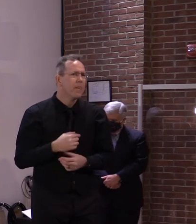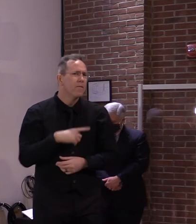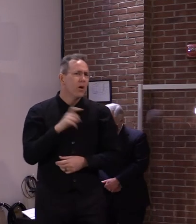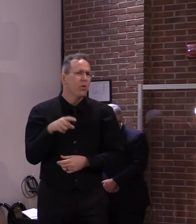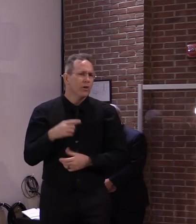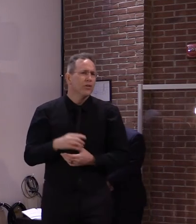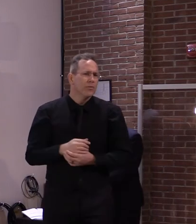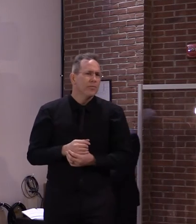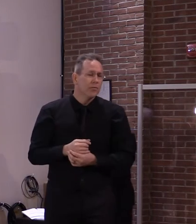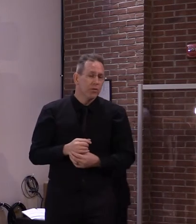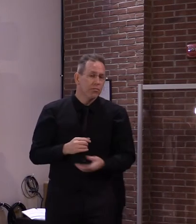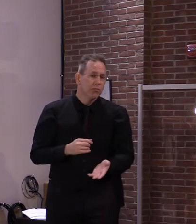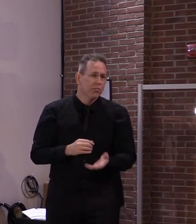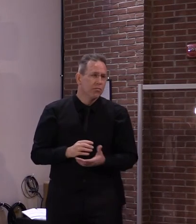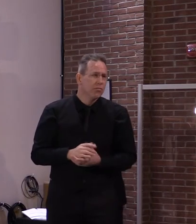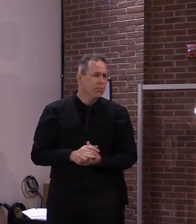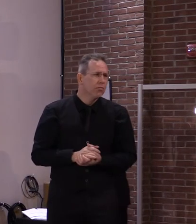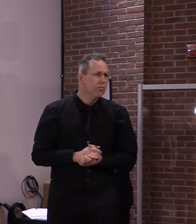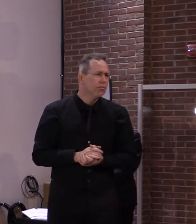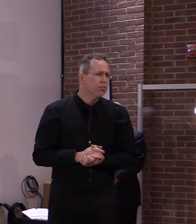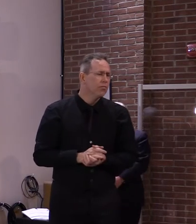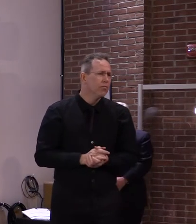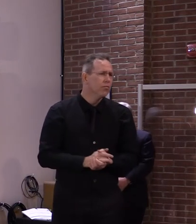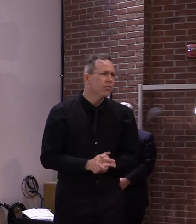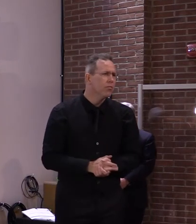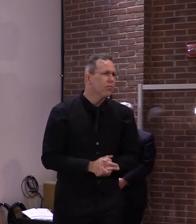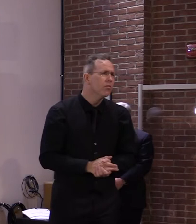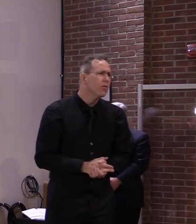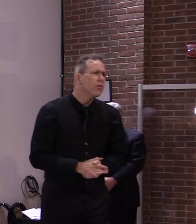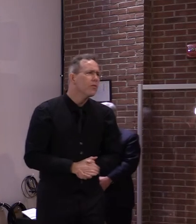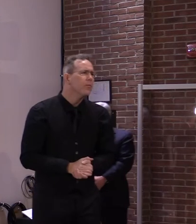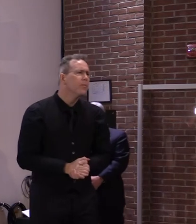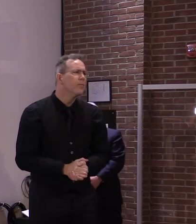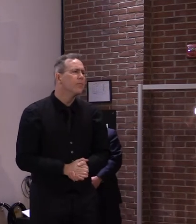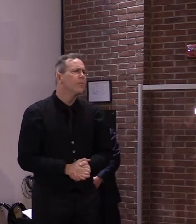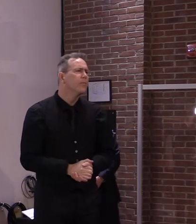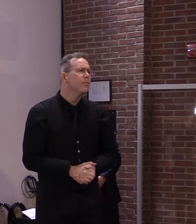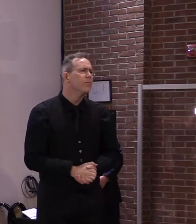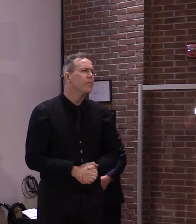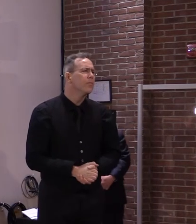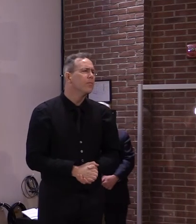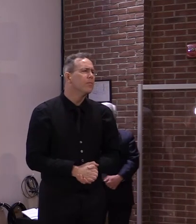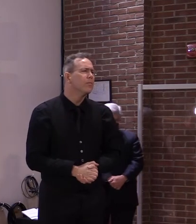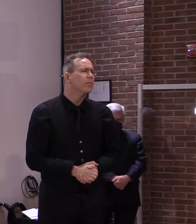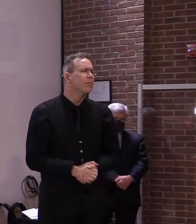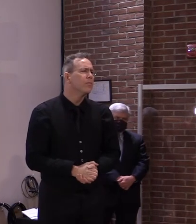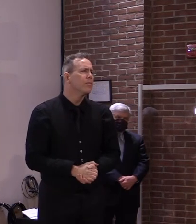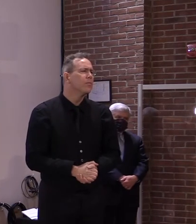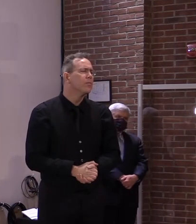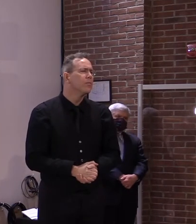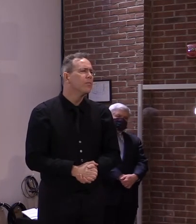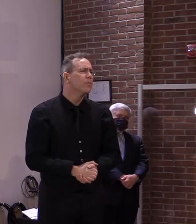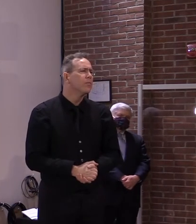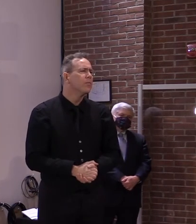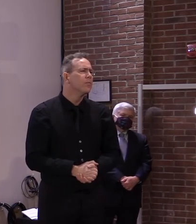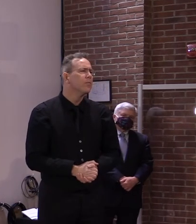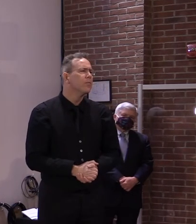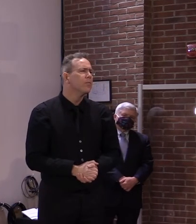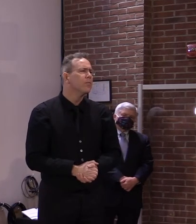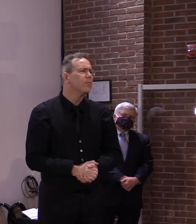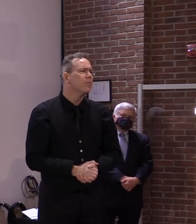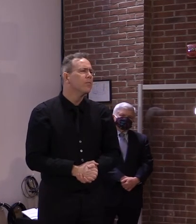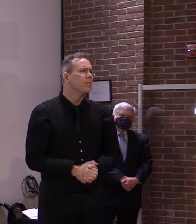any and like if you could say how many high school and youth sports teams had to either quarantine or were subject to contact